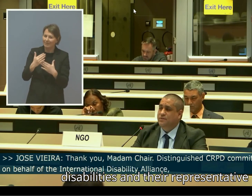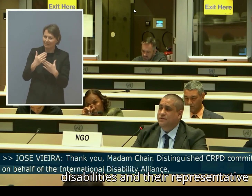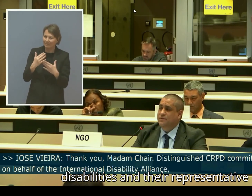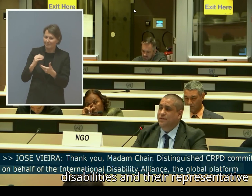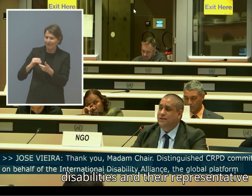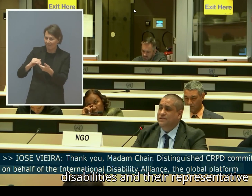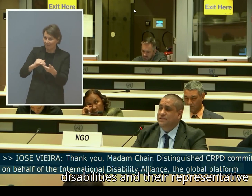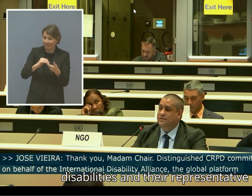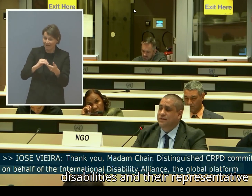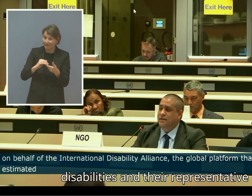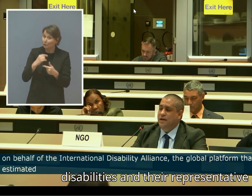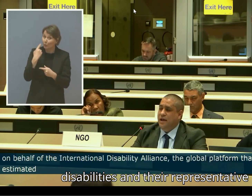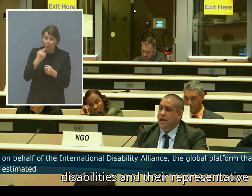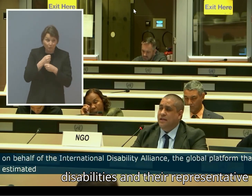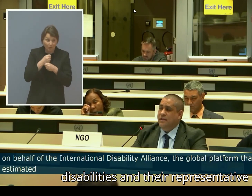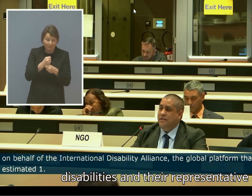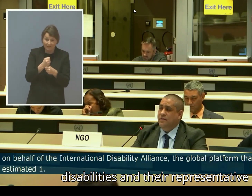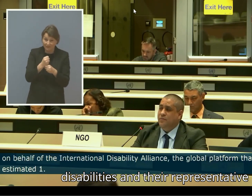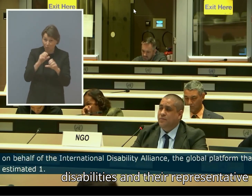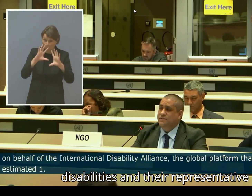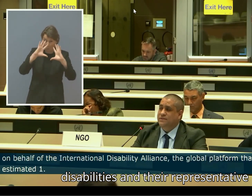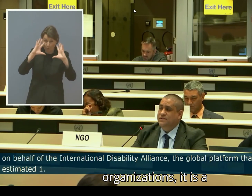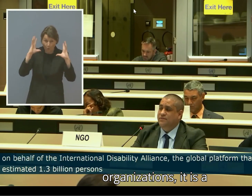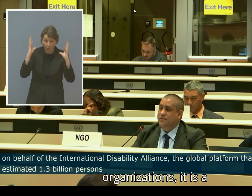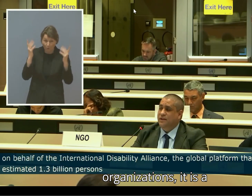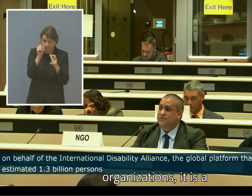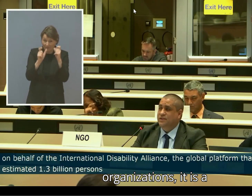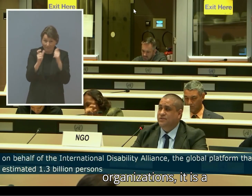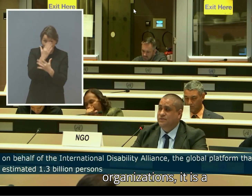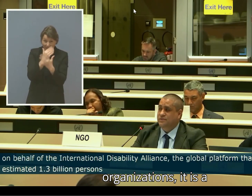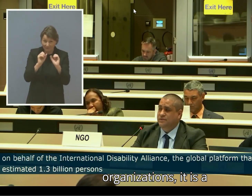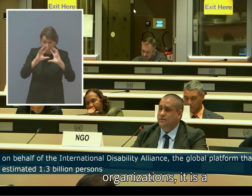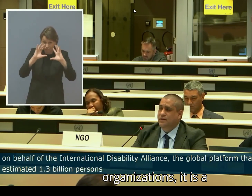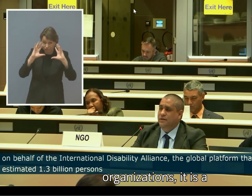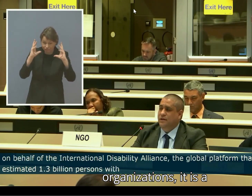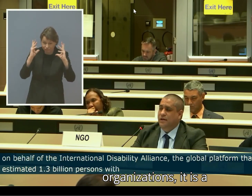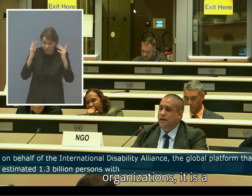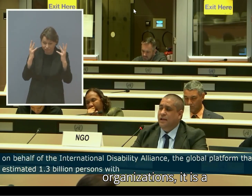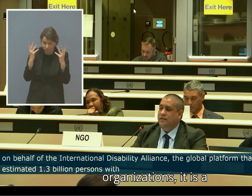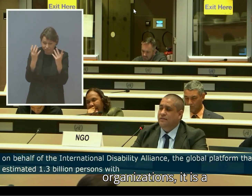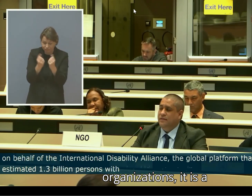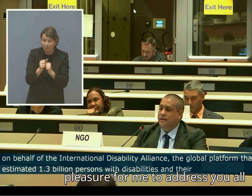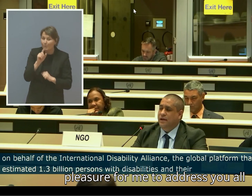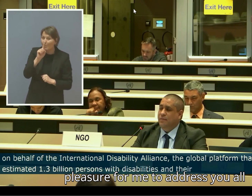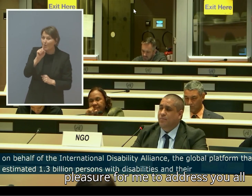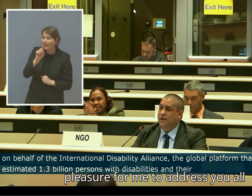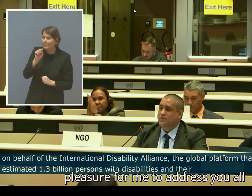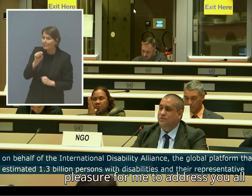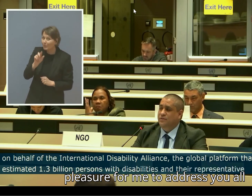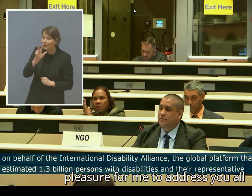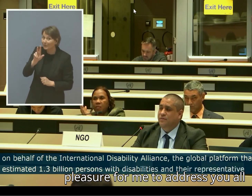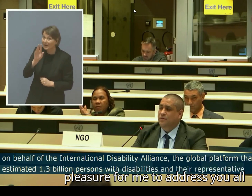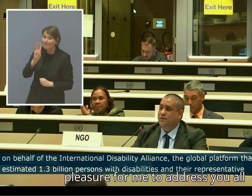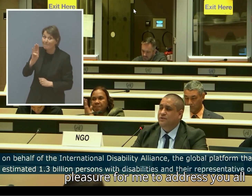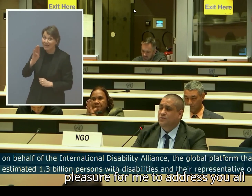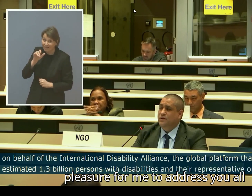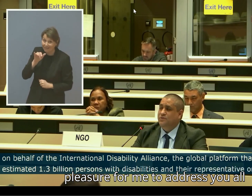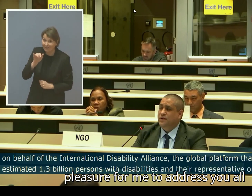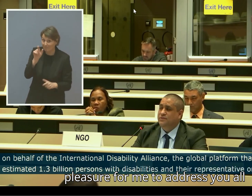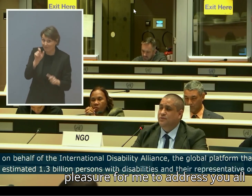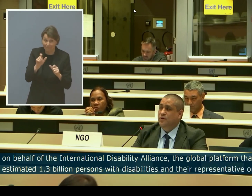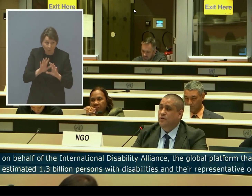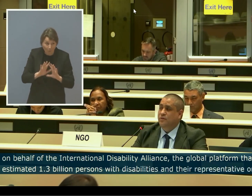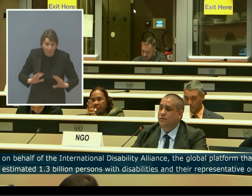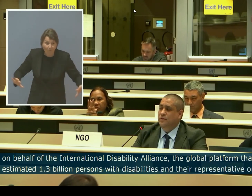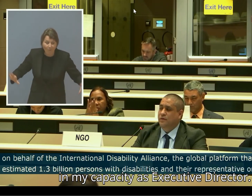with disabilities and their representative organizations, it is a pleasure for me to address